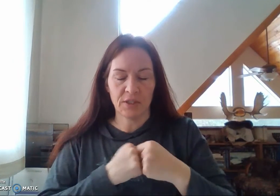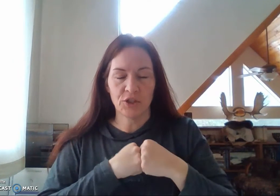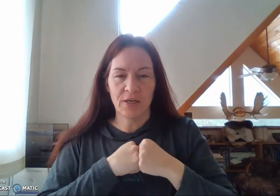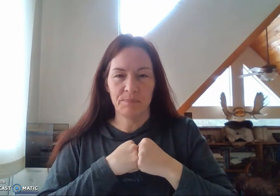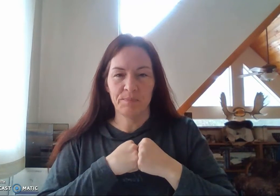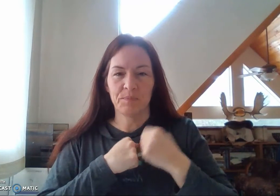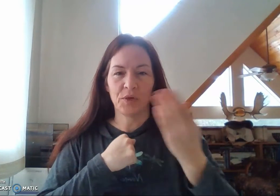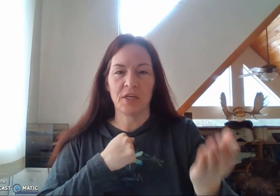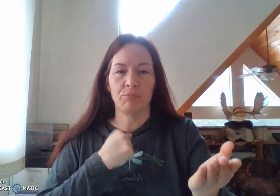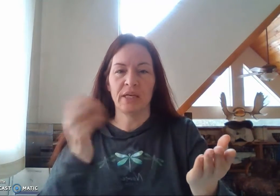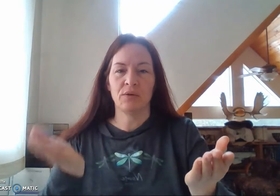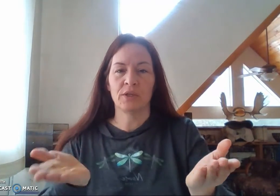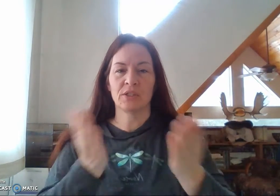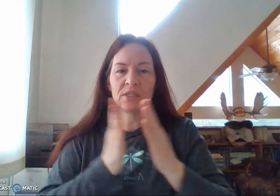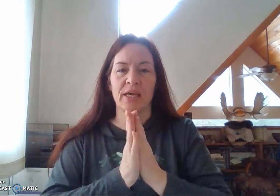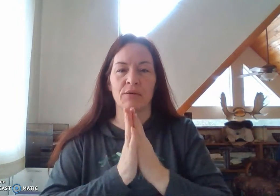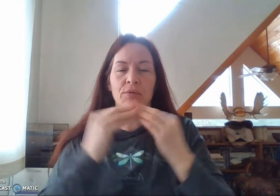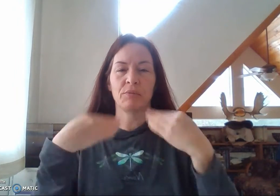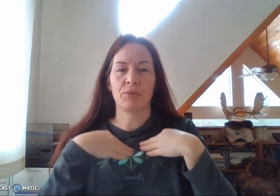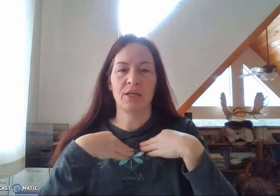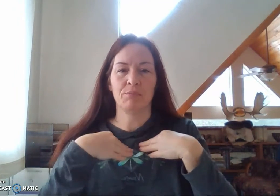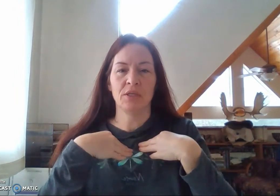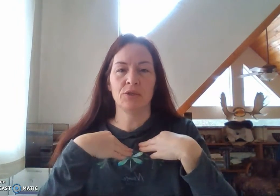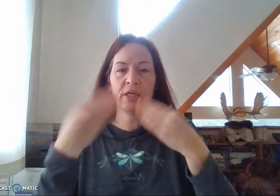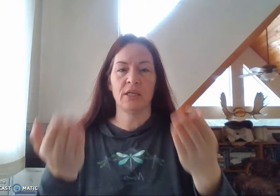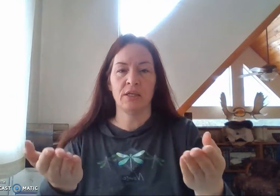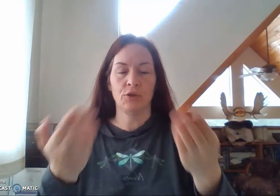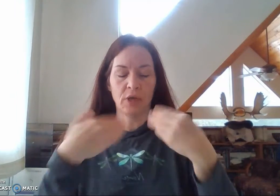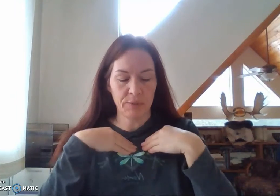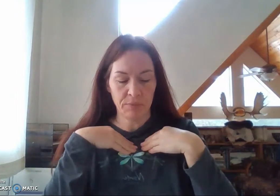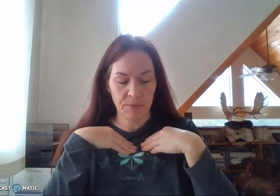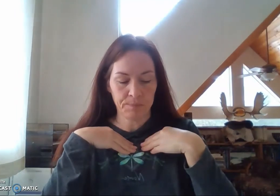Good job. We're going to blend words together. Remember, let me do it, and then you copy me.